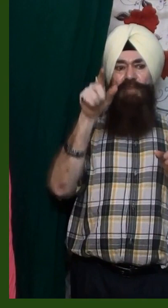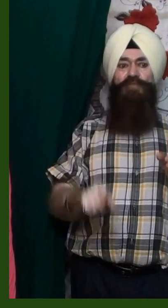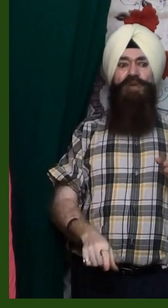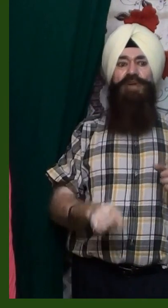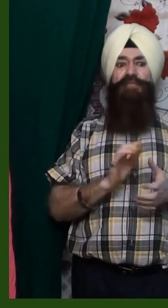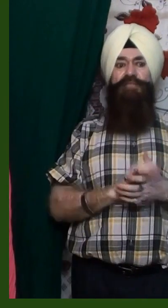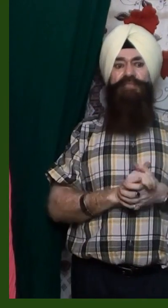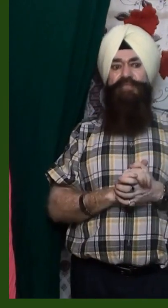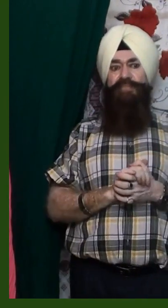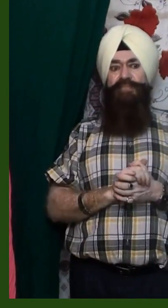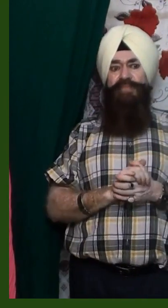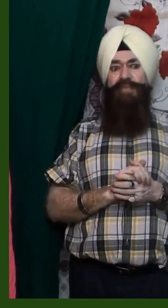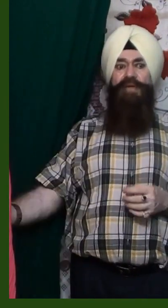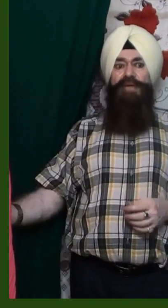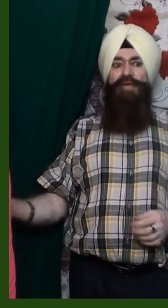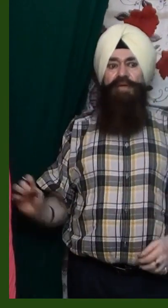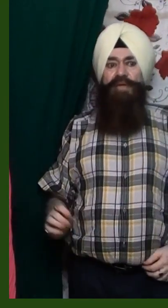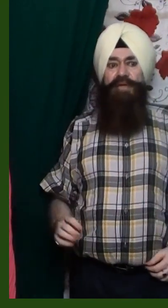be in a free fall.